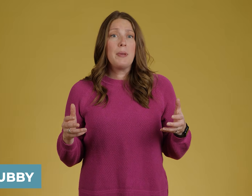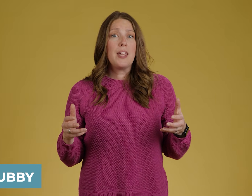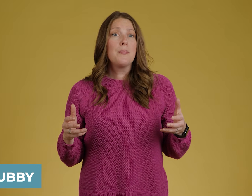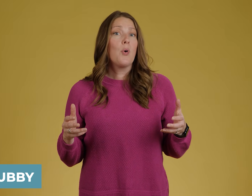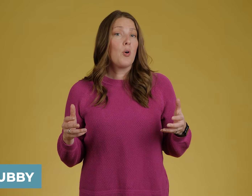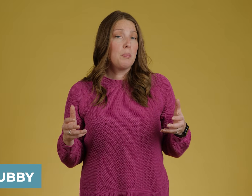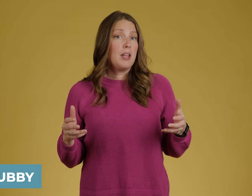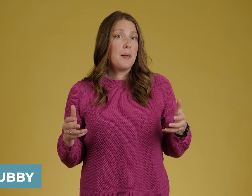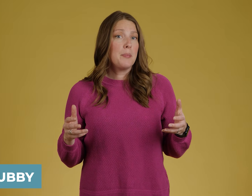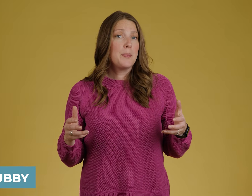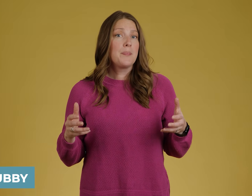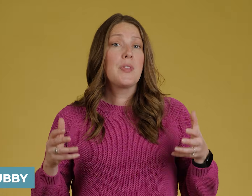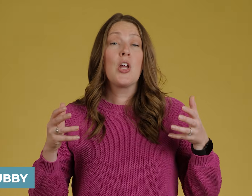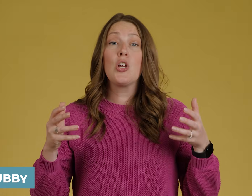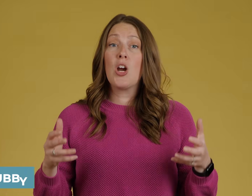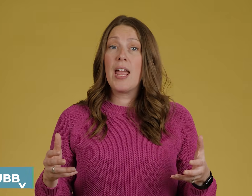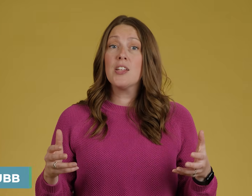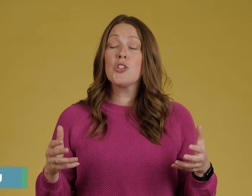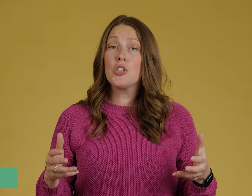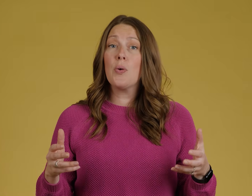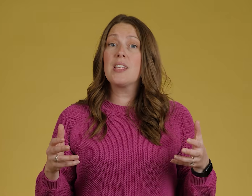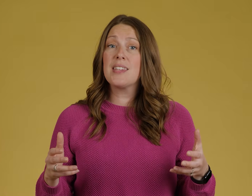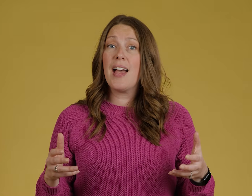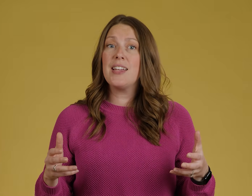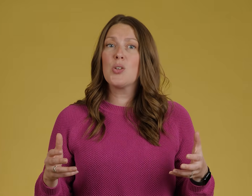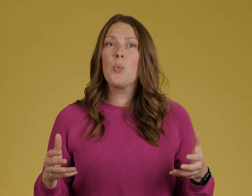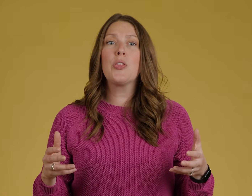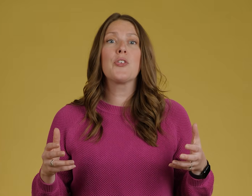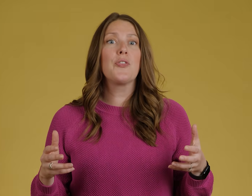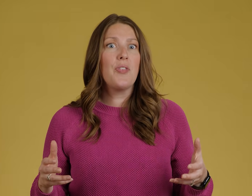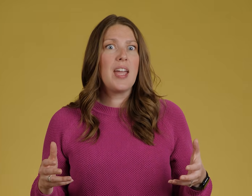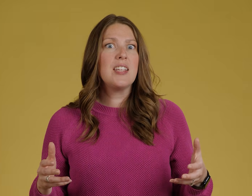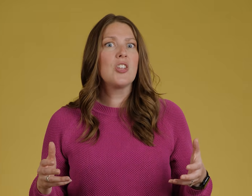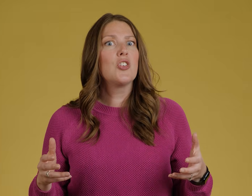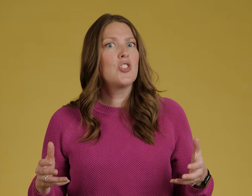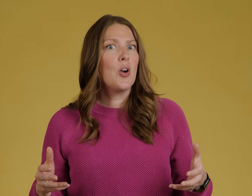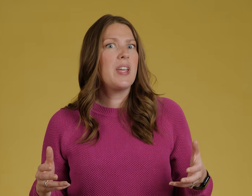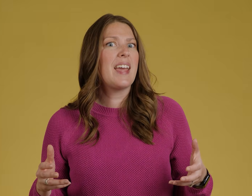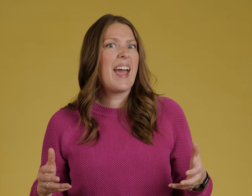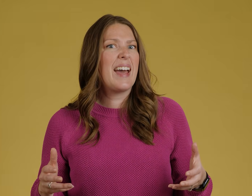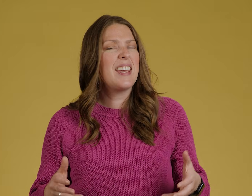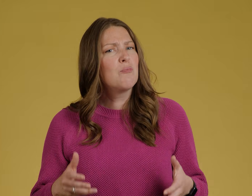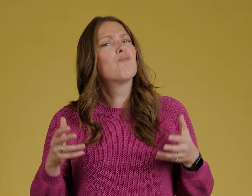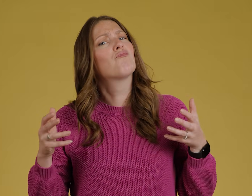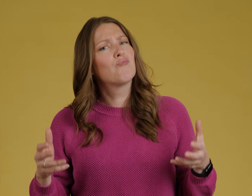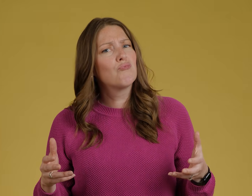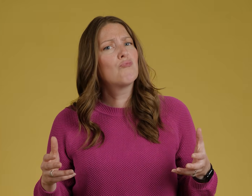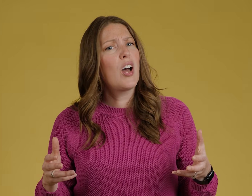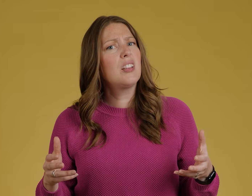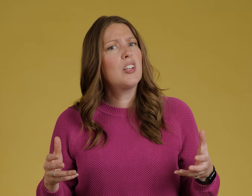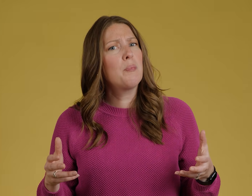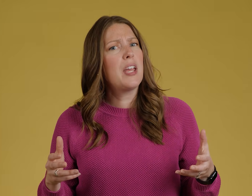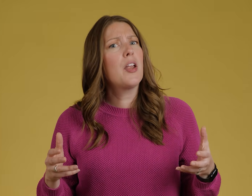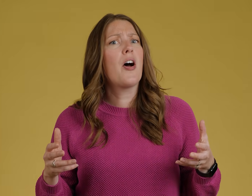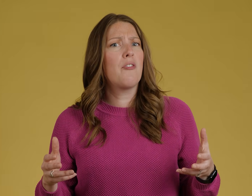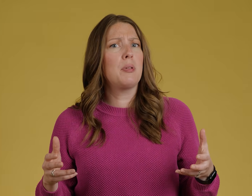Chubby or plump. Your hands are showing the size with your face showing an added a little bit of plump.